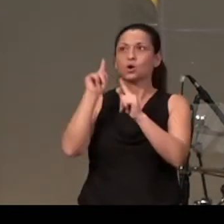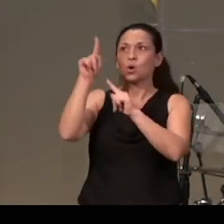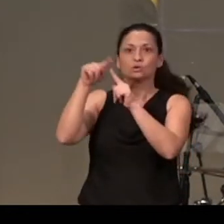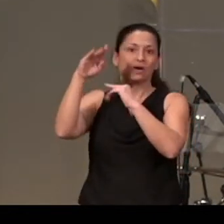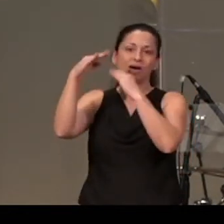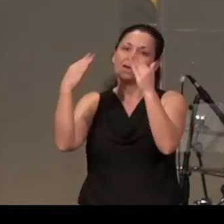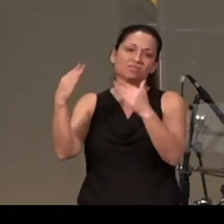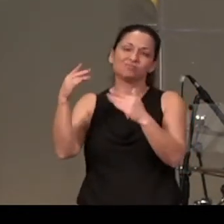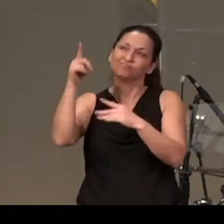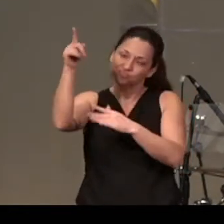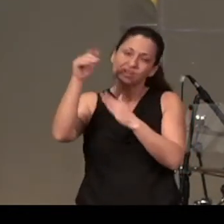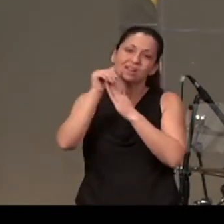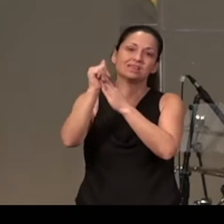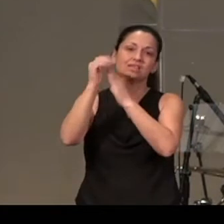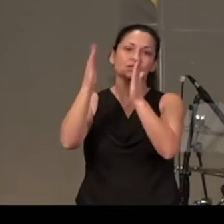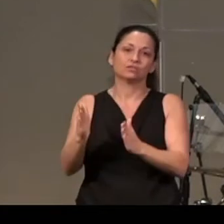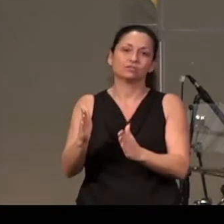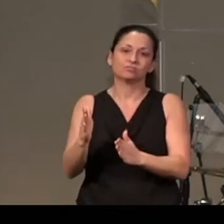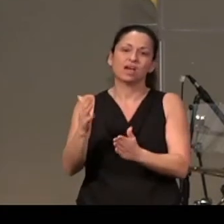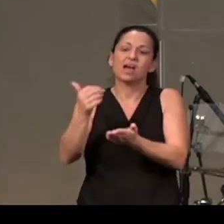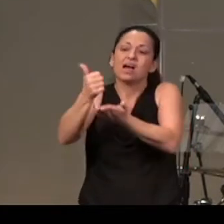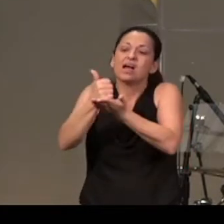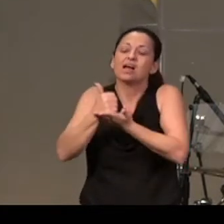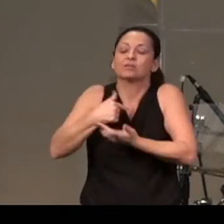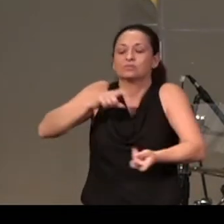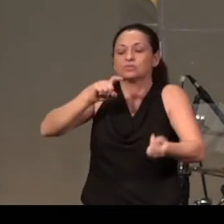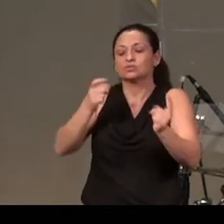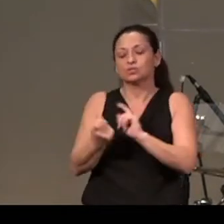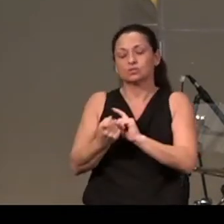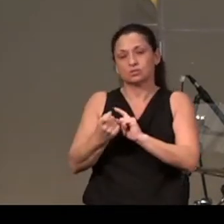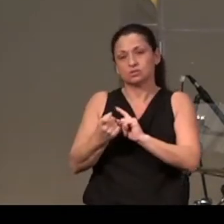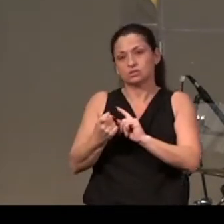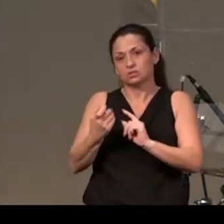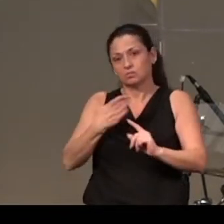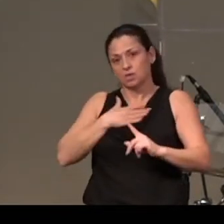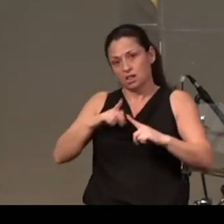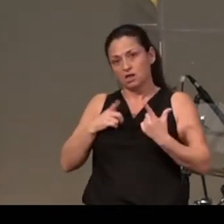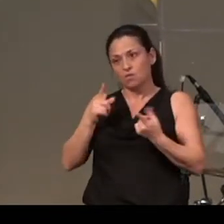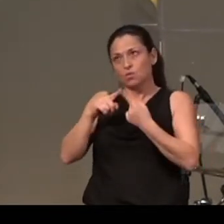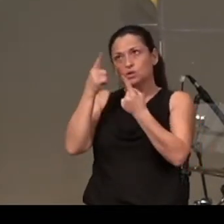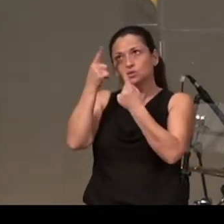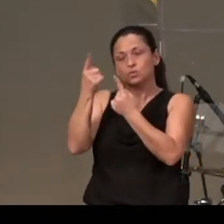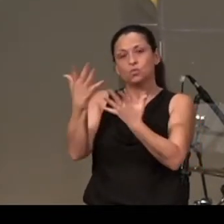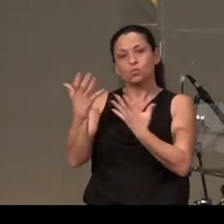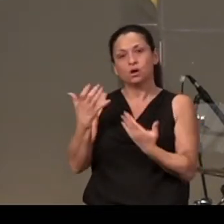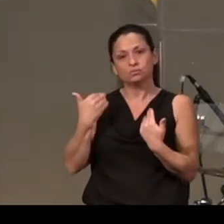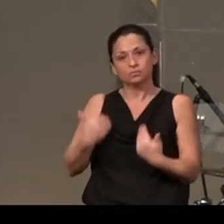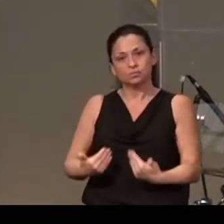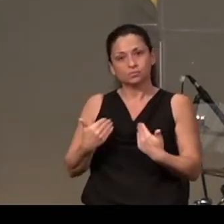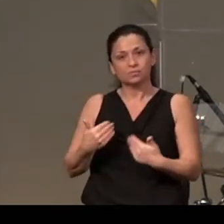be Lord of my life. Help me be the person you want me to be, and he will, won't you?